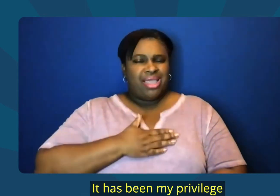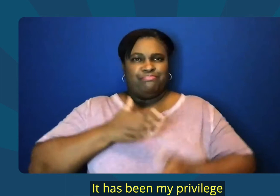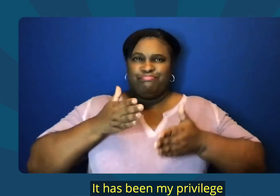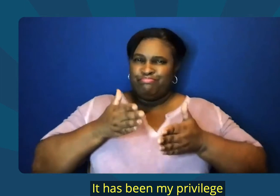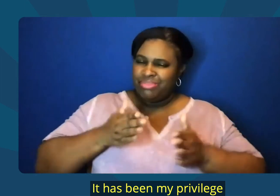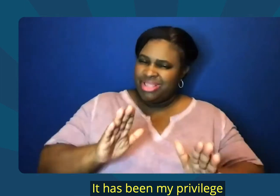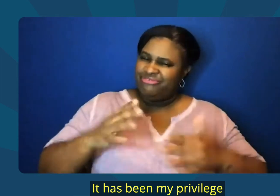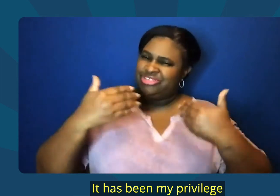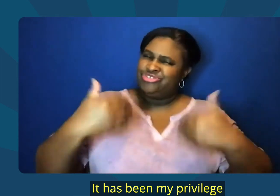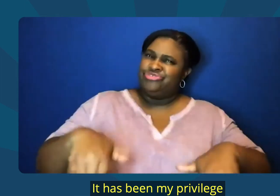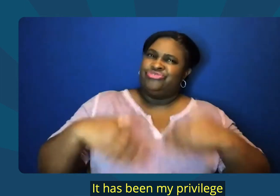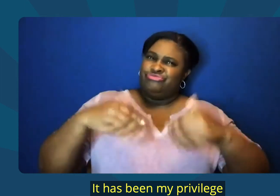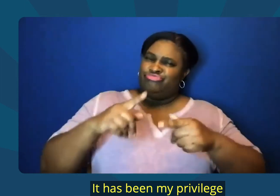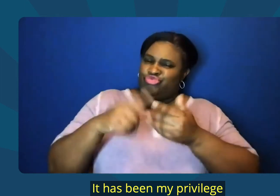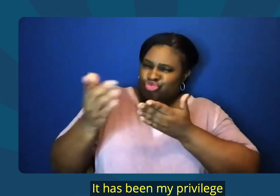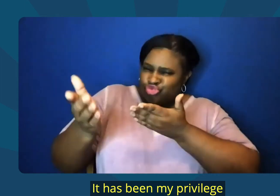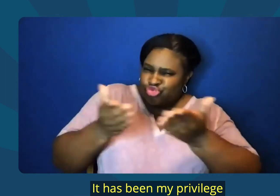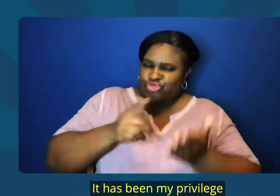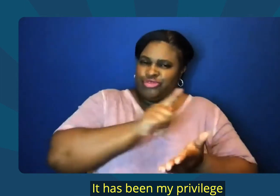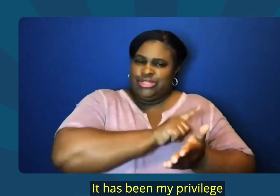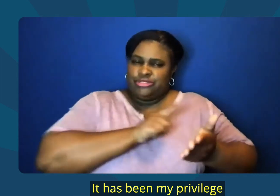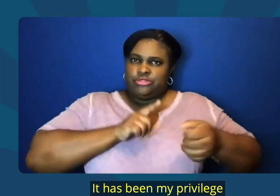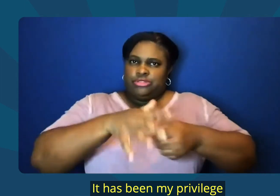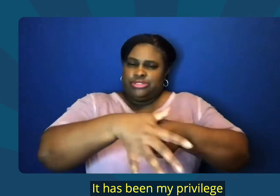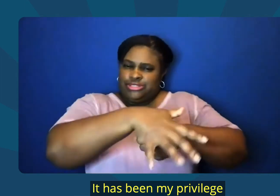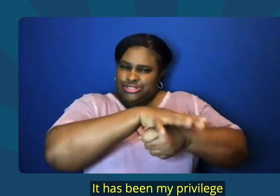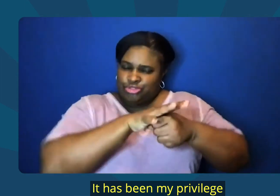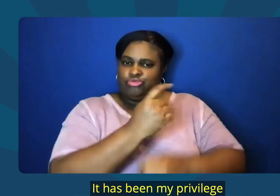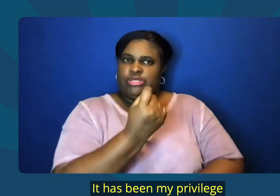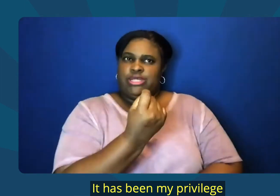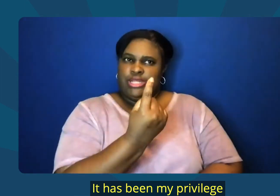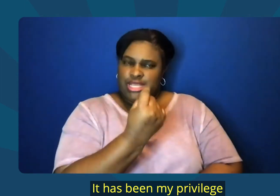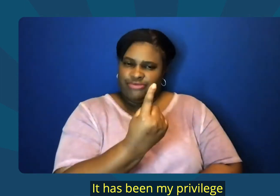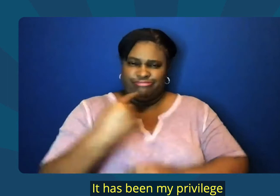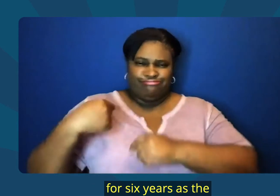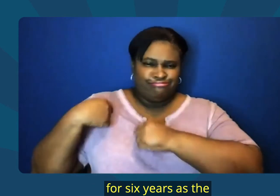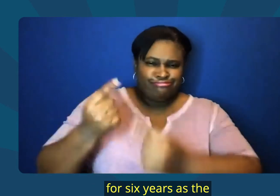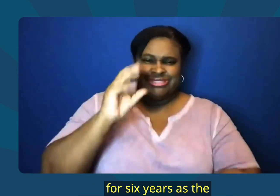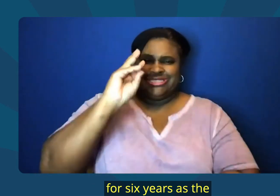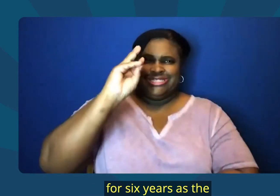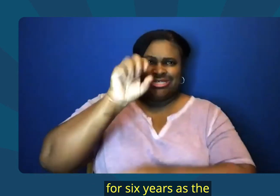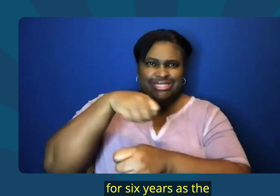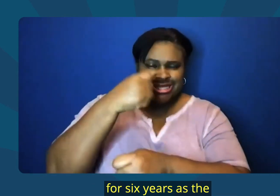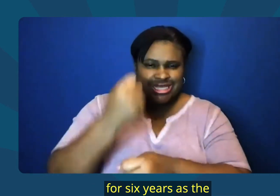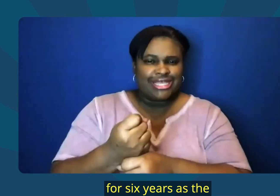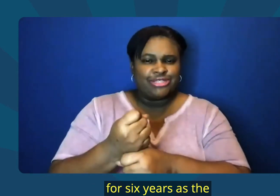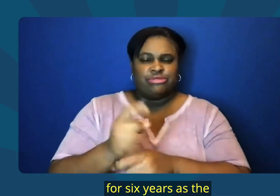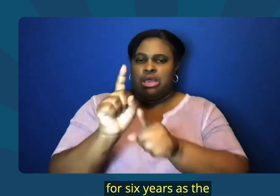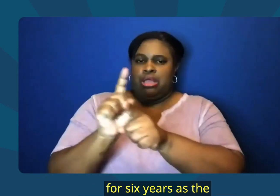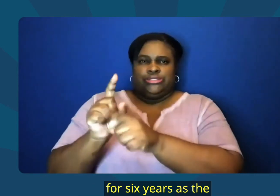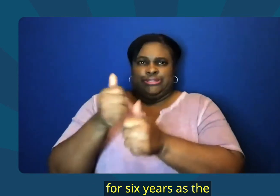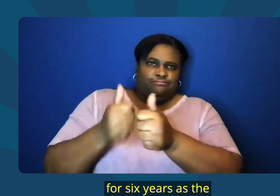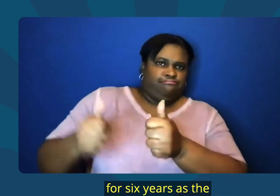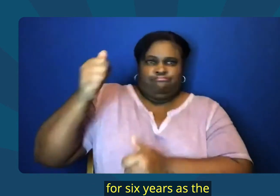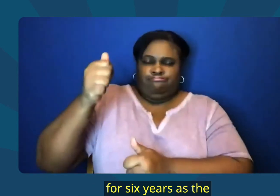It has been my privilege to serve Legislative District 11 for 6 years as the